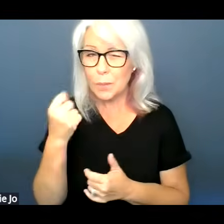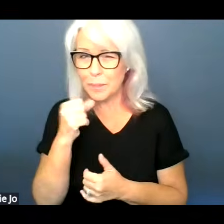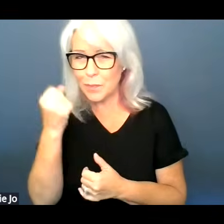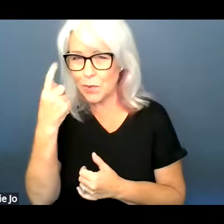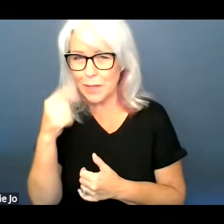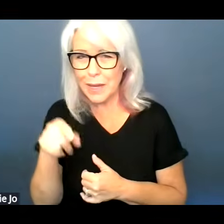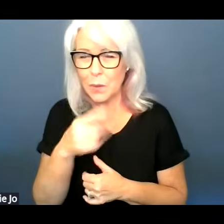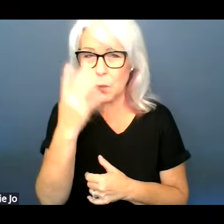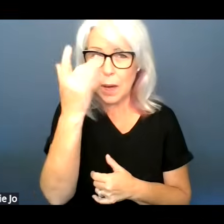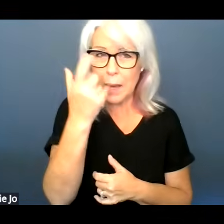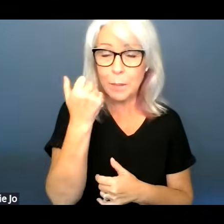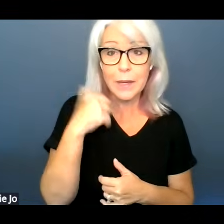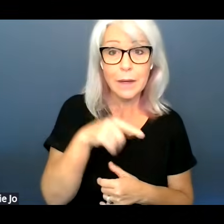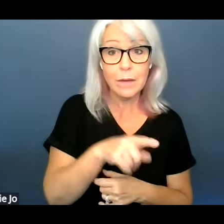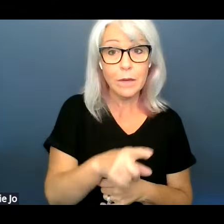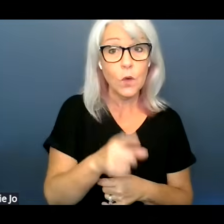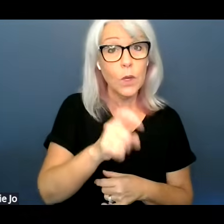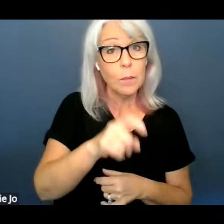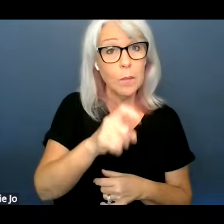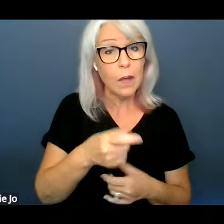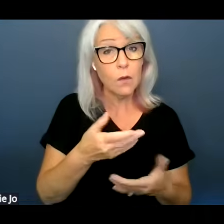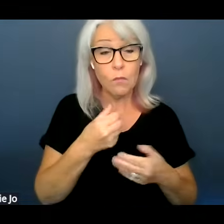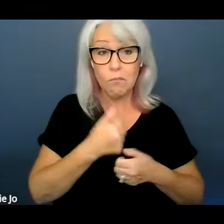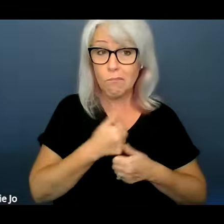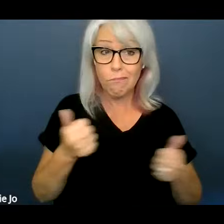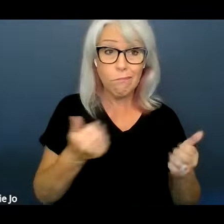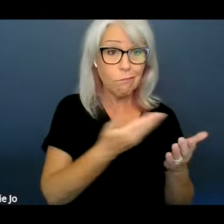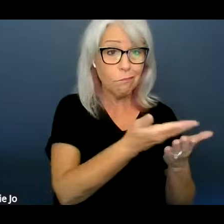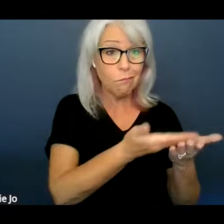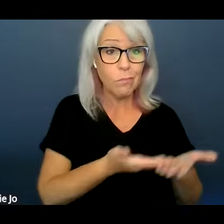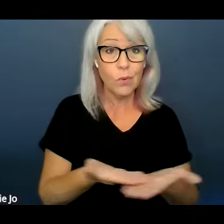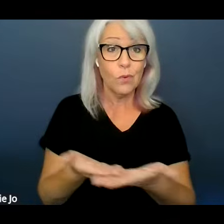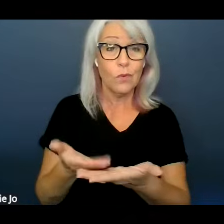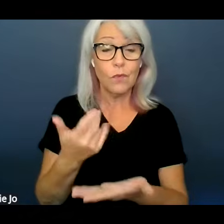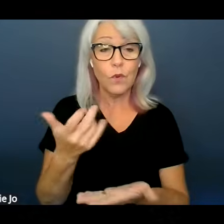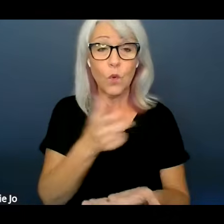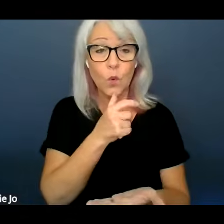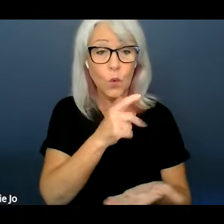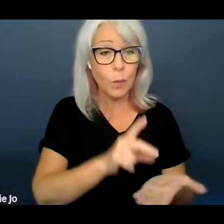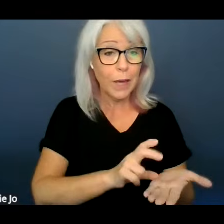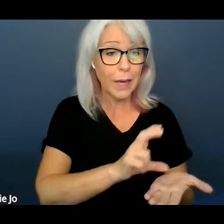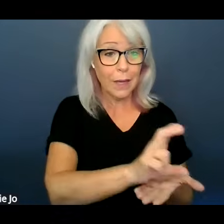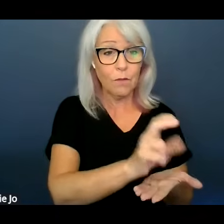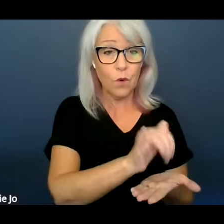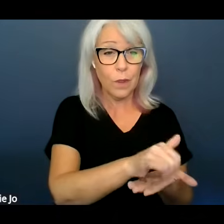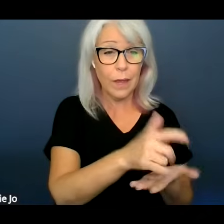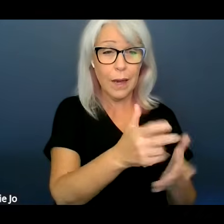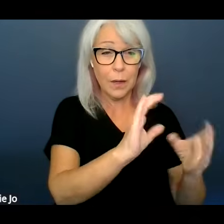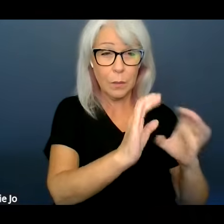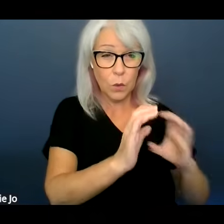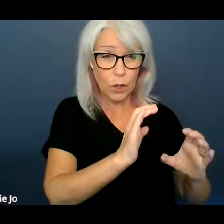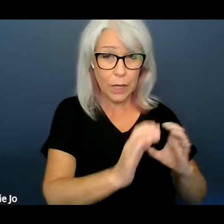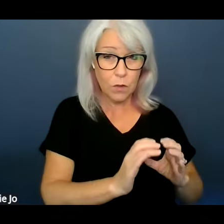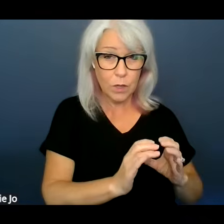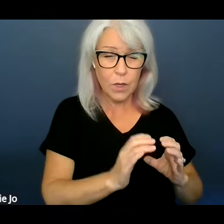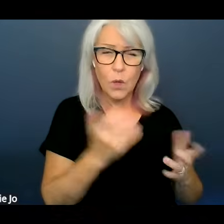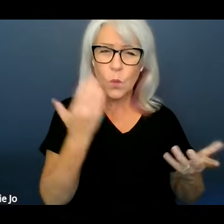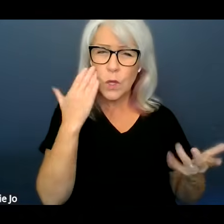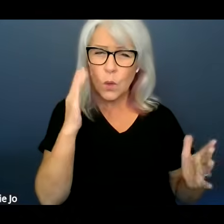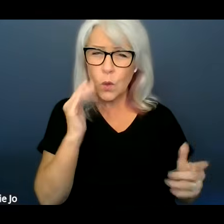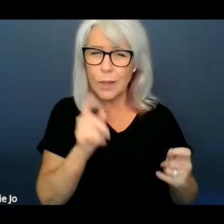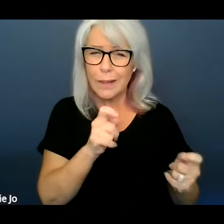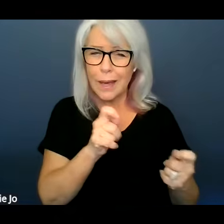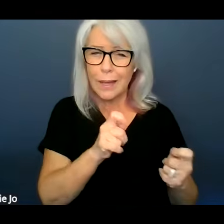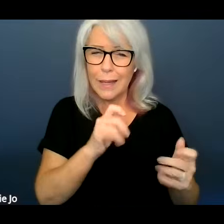to disclose who paid for political communications. And arguably, you know, it's unclear how that applies to internet